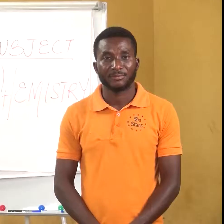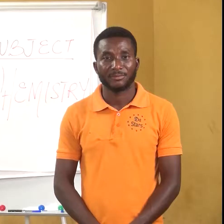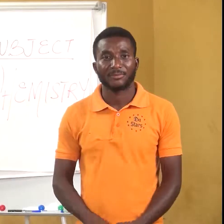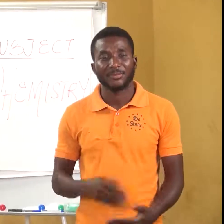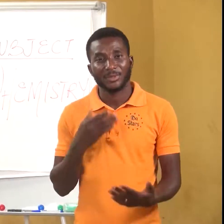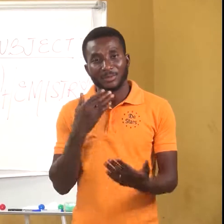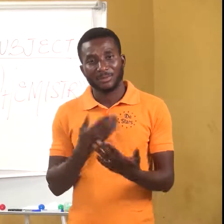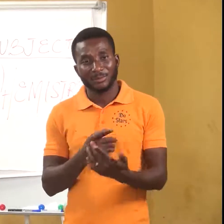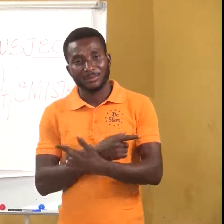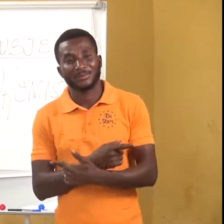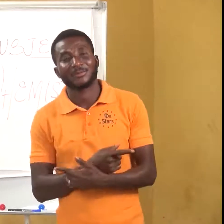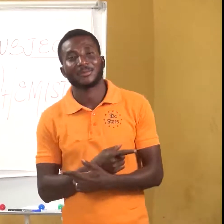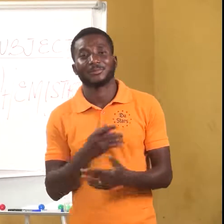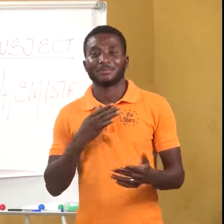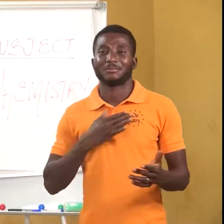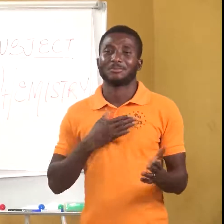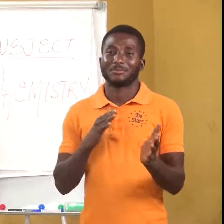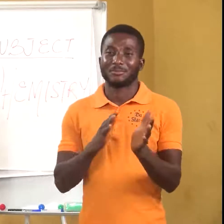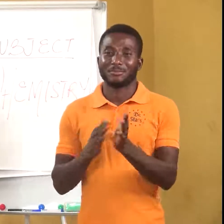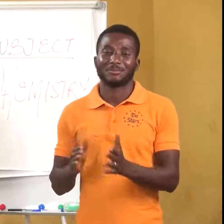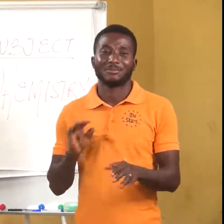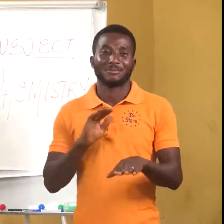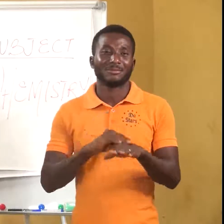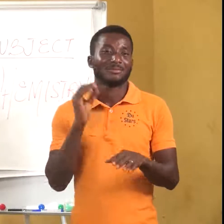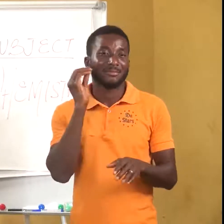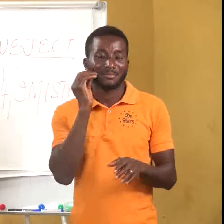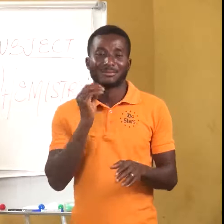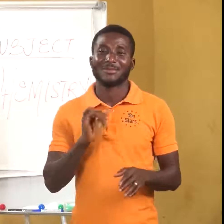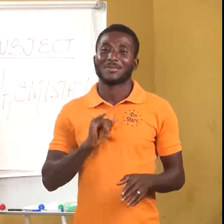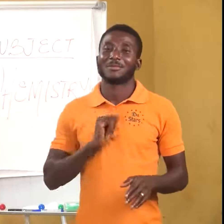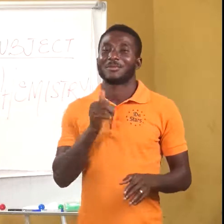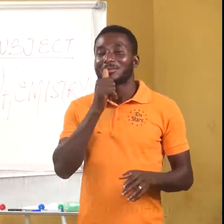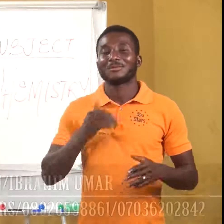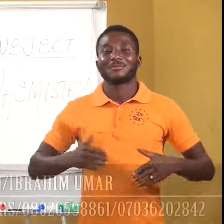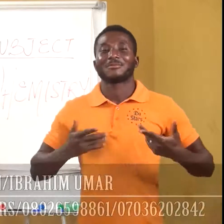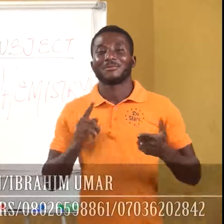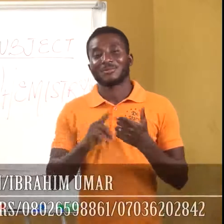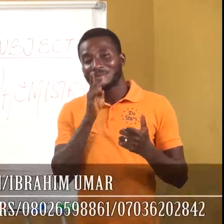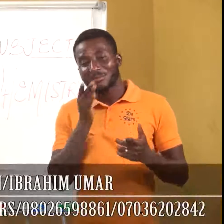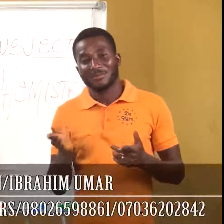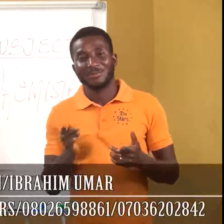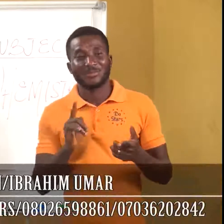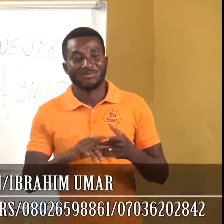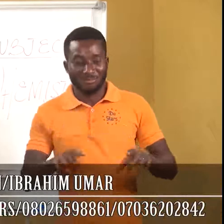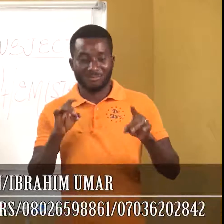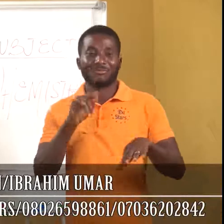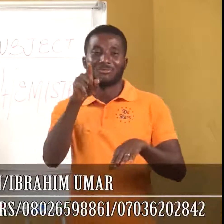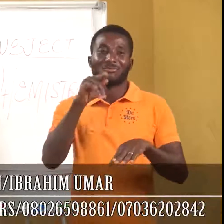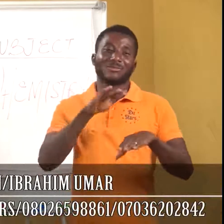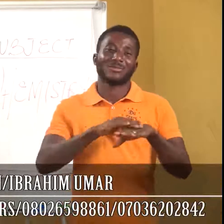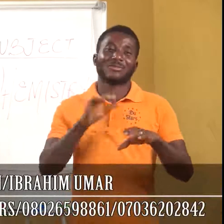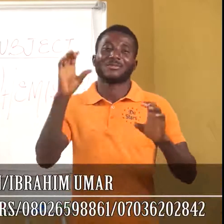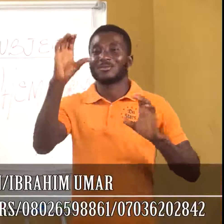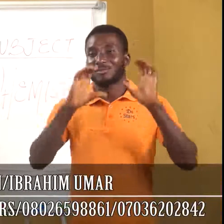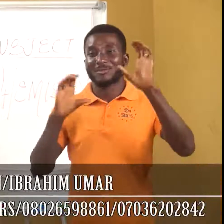Hello and welcome, my wonderful students. I'm happy to be here again to take you on chemistry. Today,